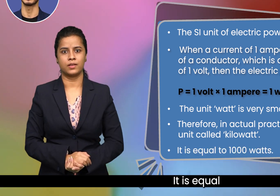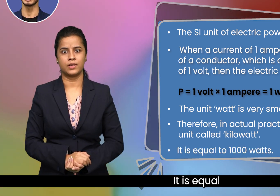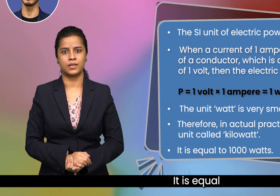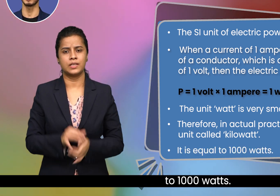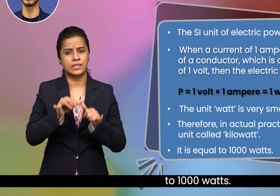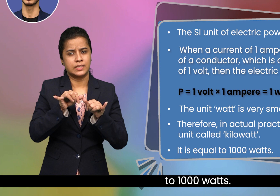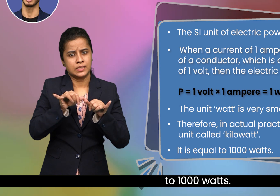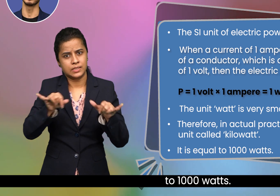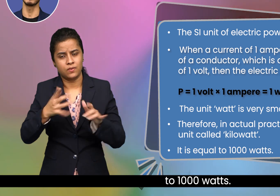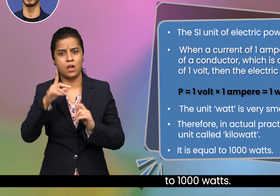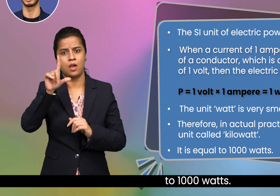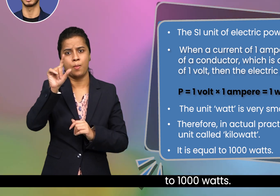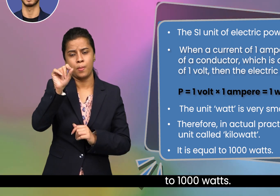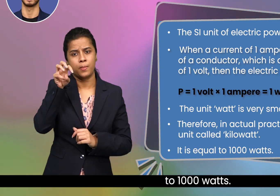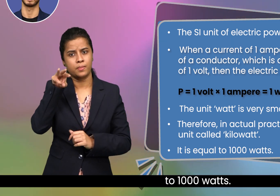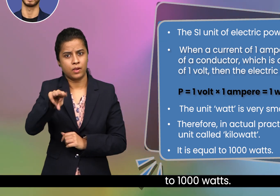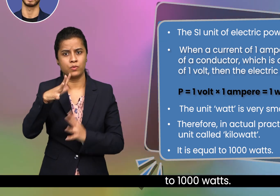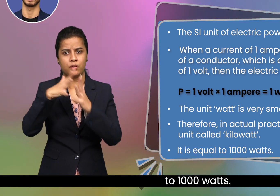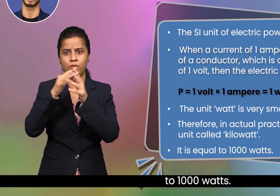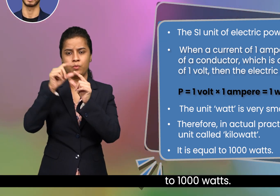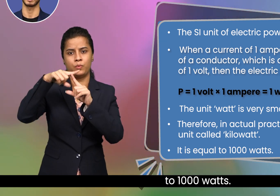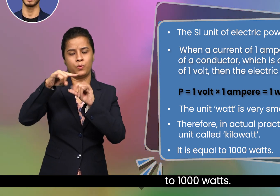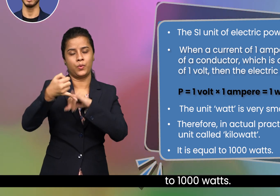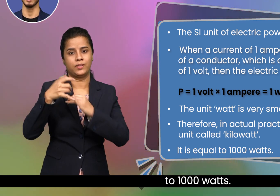It is equal to 1000 watts.